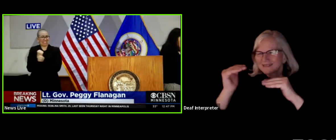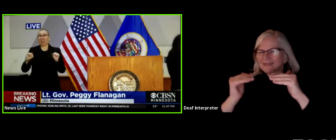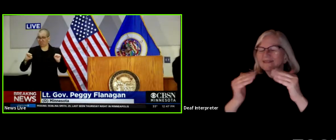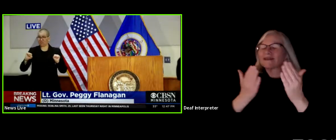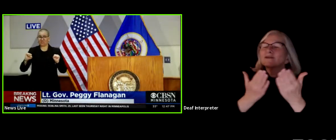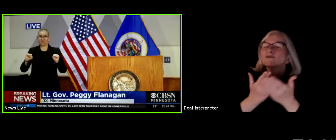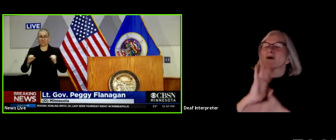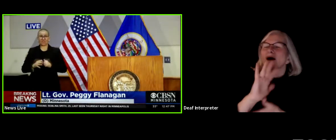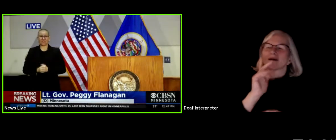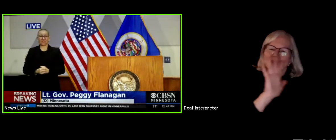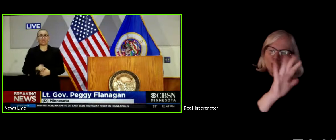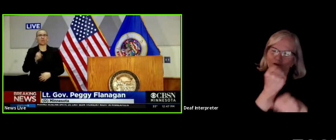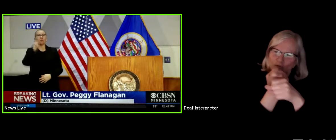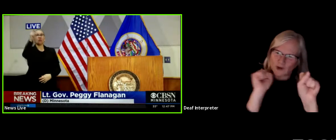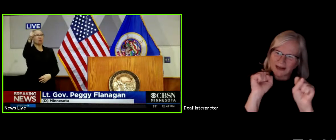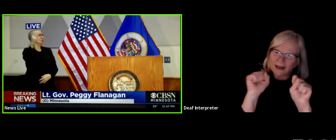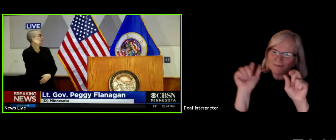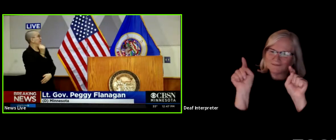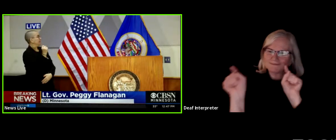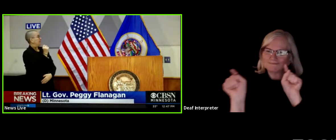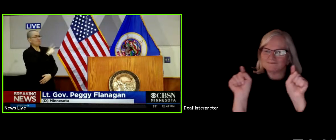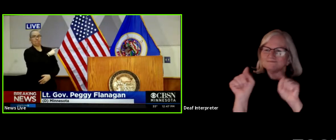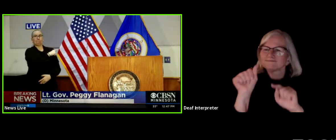Lieutenant Governor, Michigan,